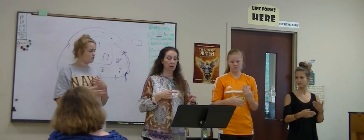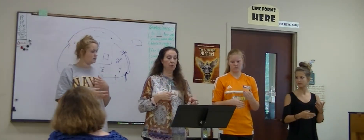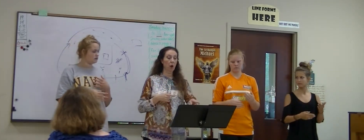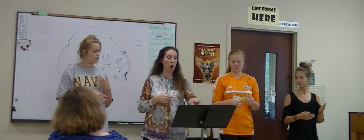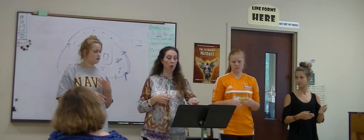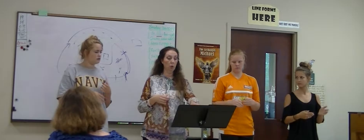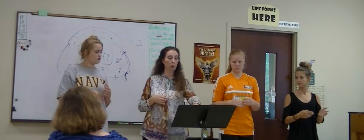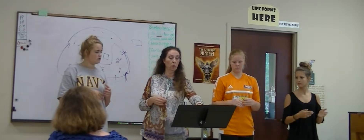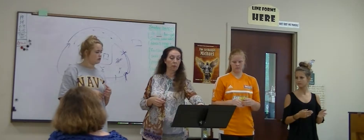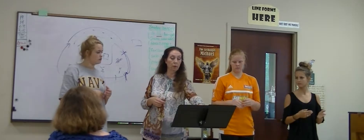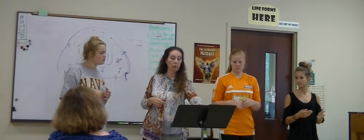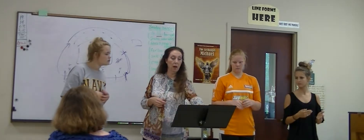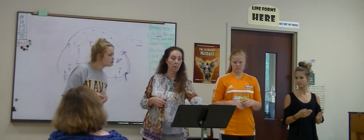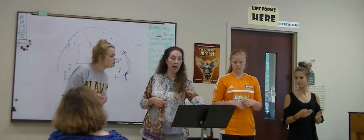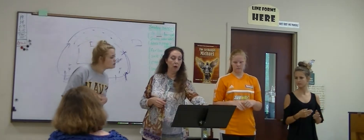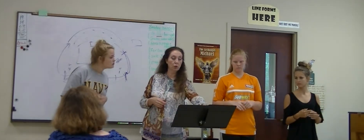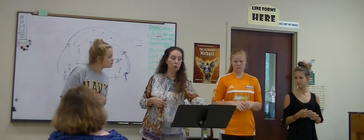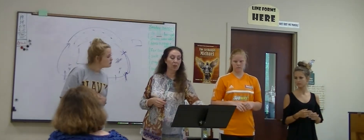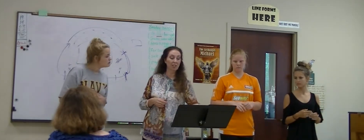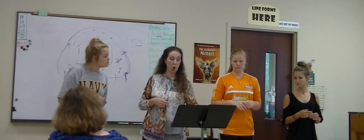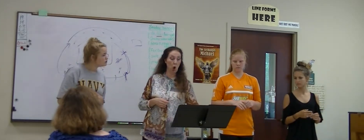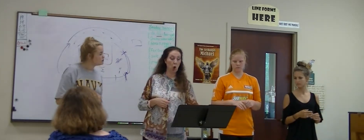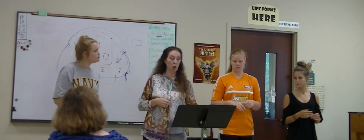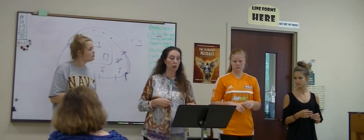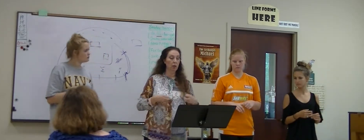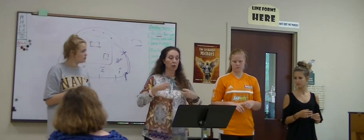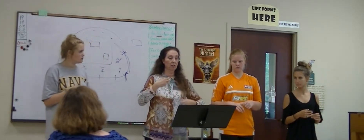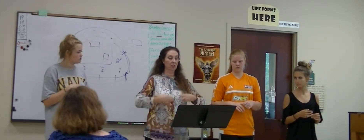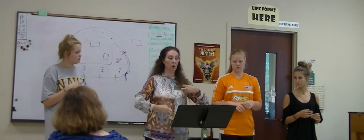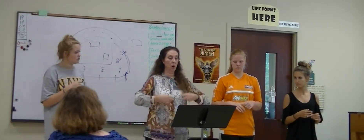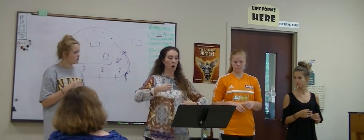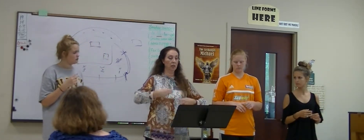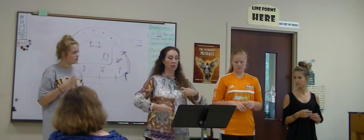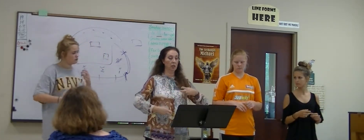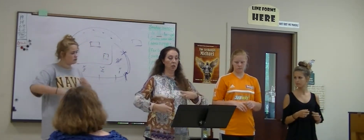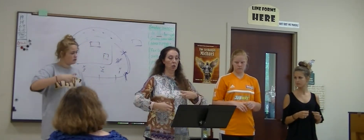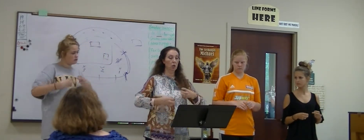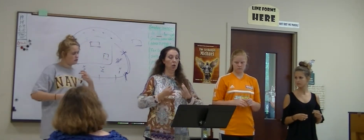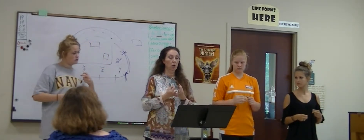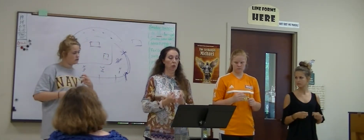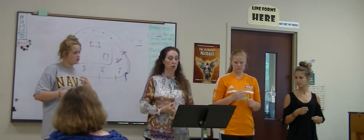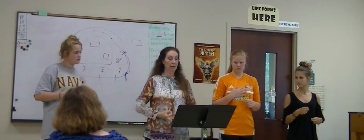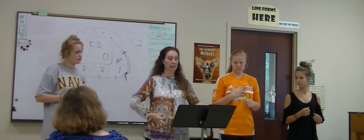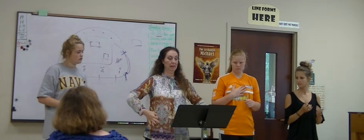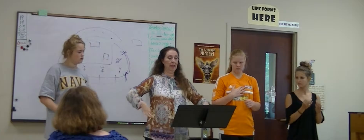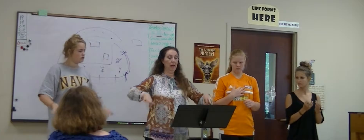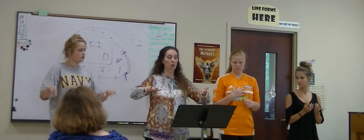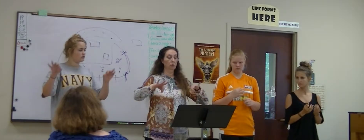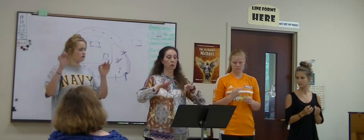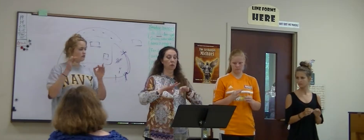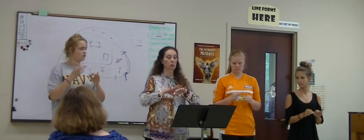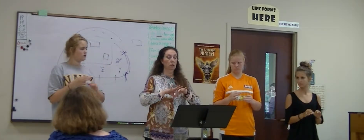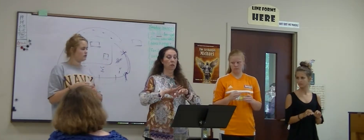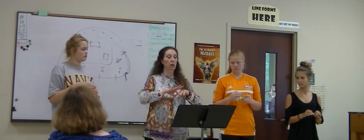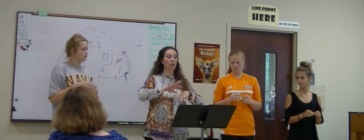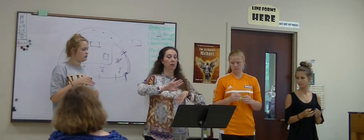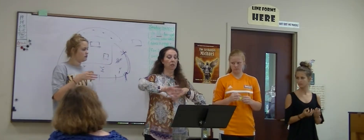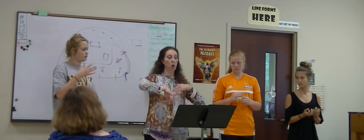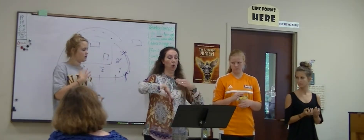That's the hard one, going from about to it's hard, because the hard is here, count, and then it's all